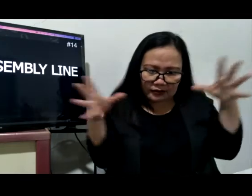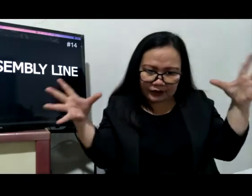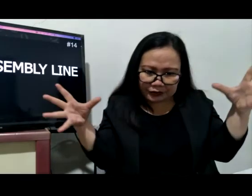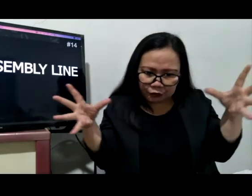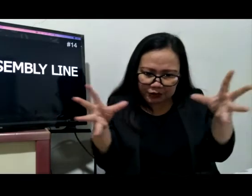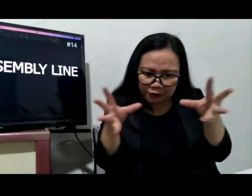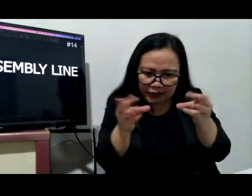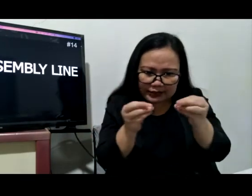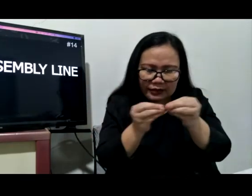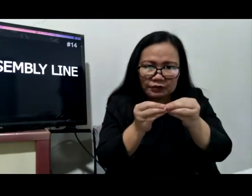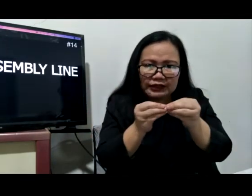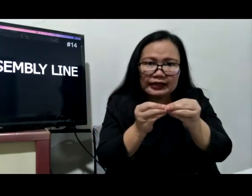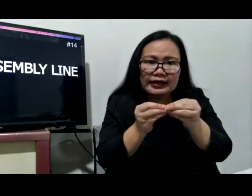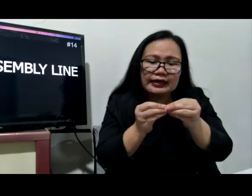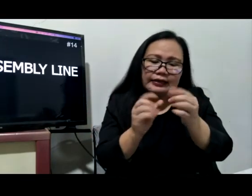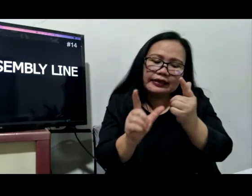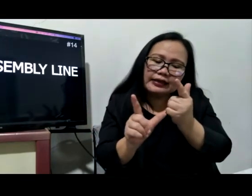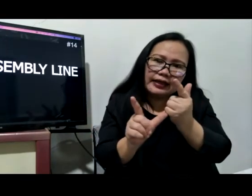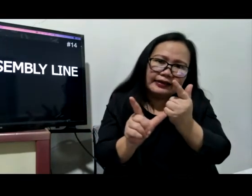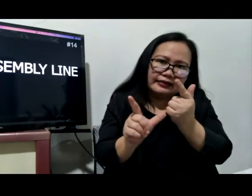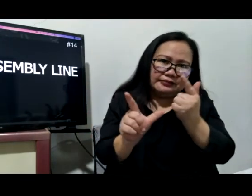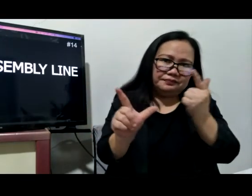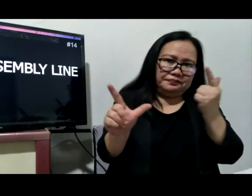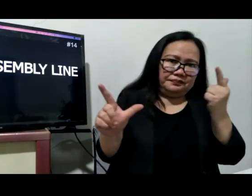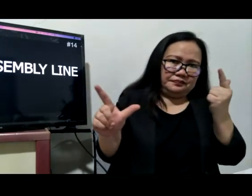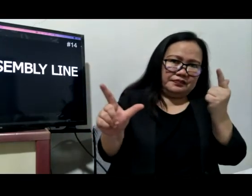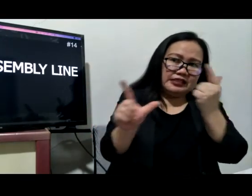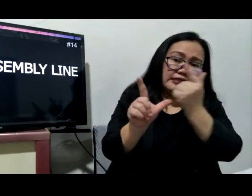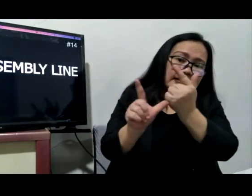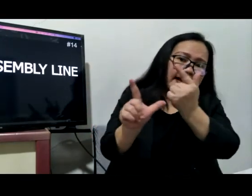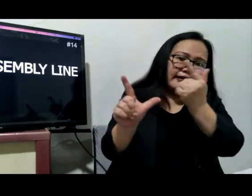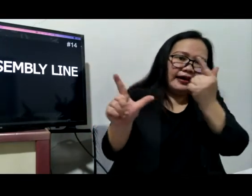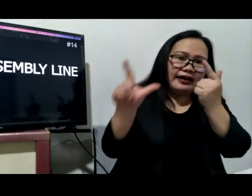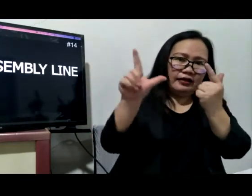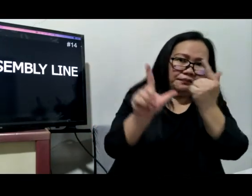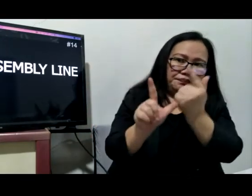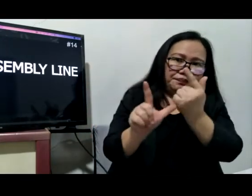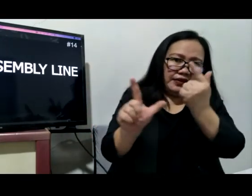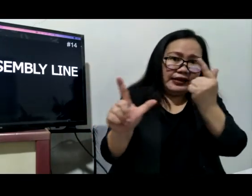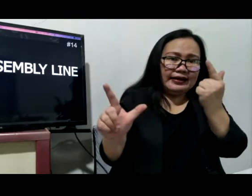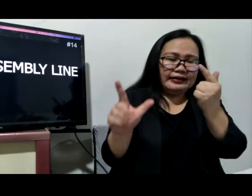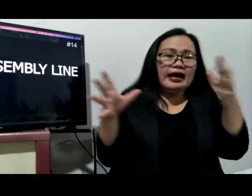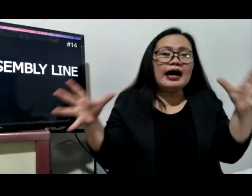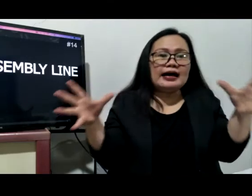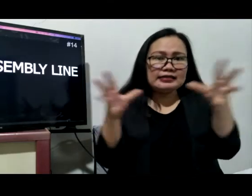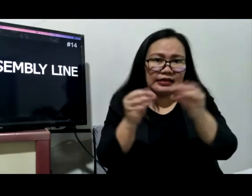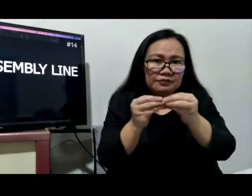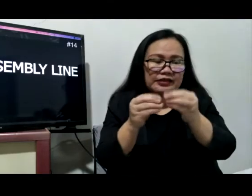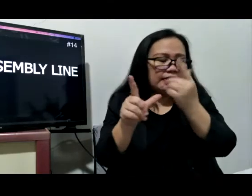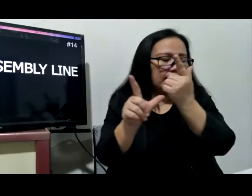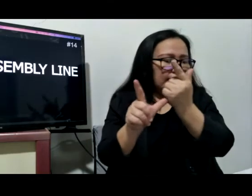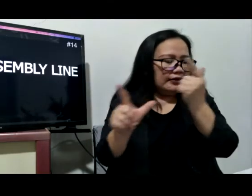gathering of people, assembly. Then line, this is the line, L, line, assembly